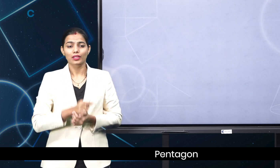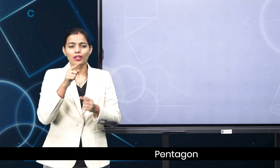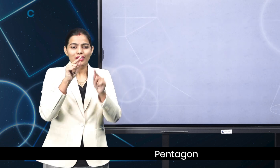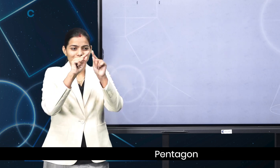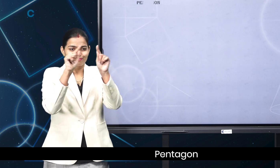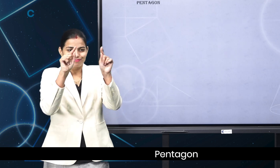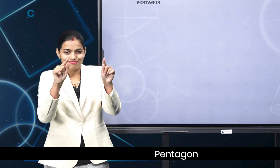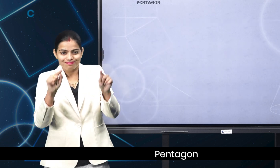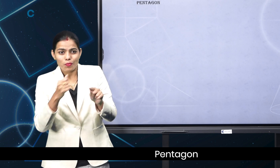Pentagon.